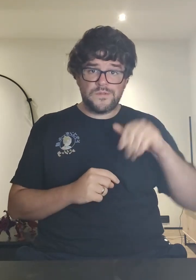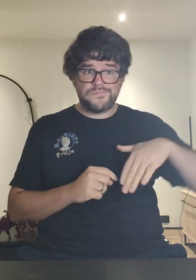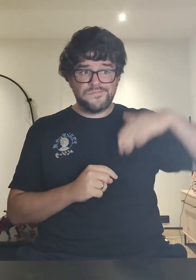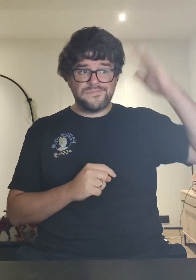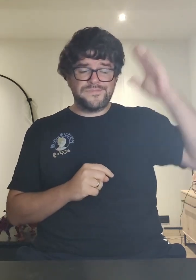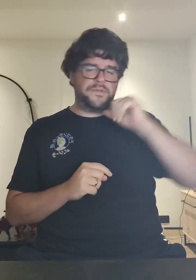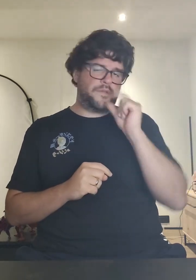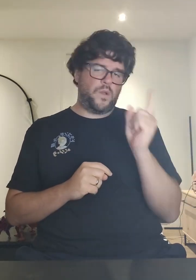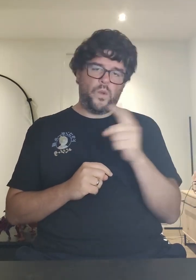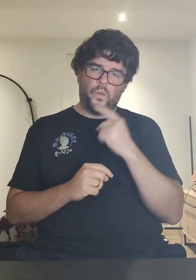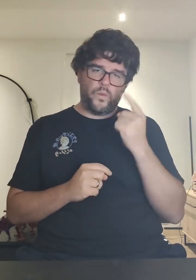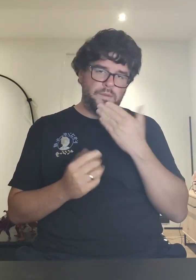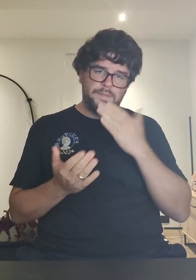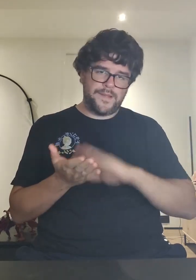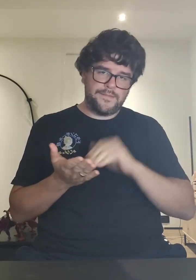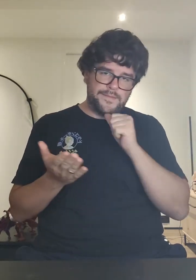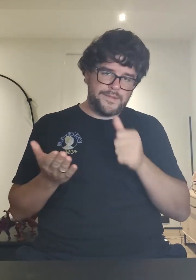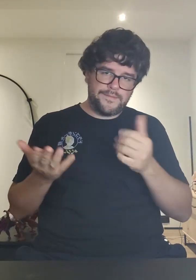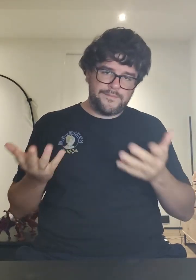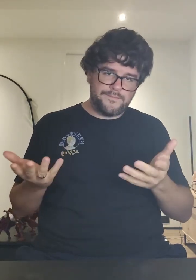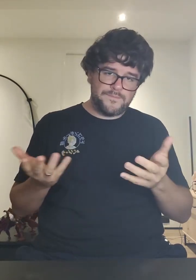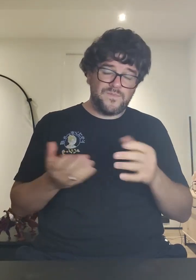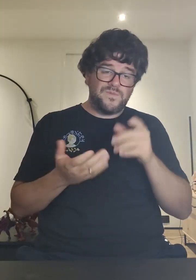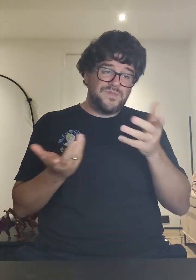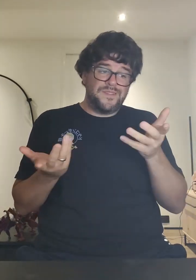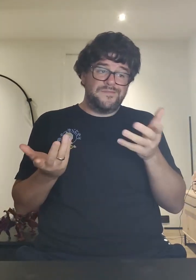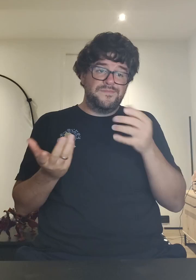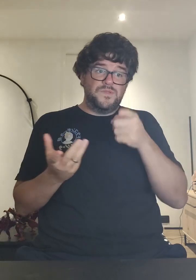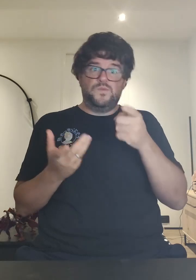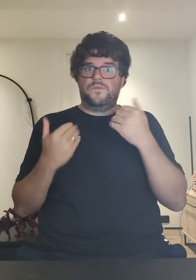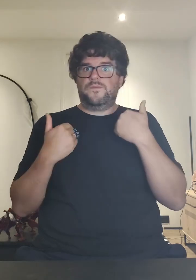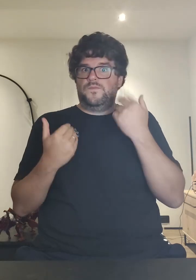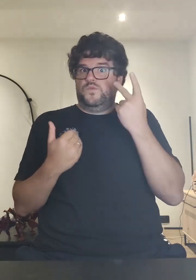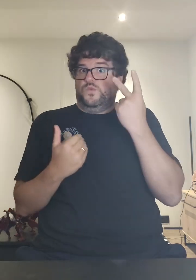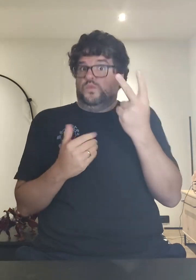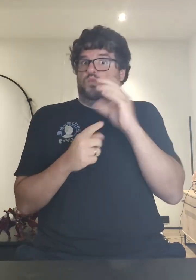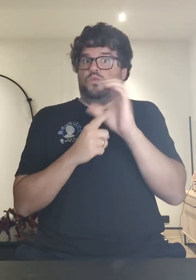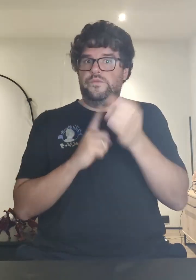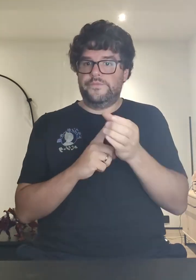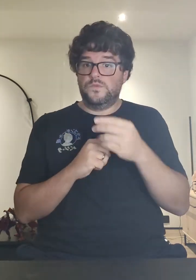all CODA experiences growing up are bad or super serious. You could have,